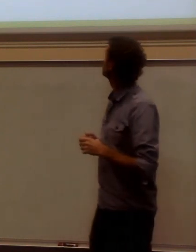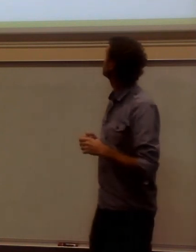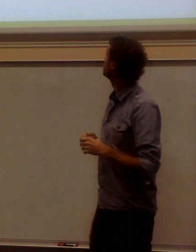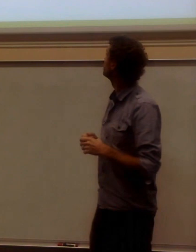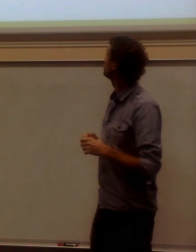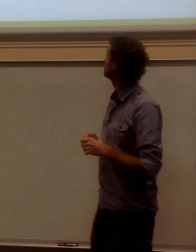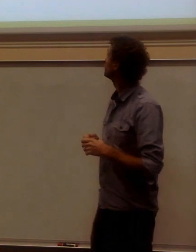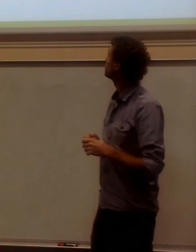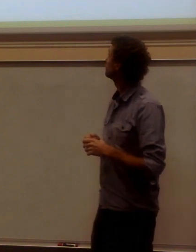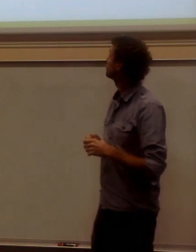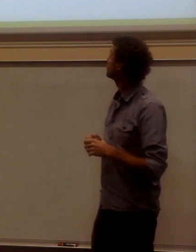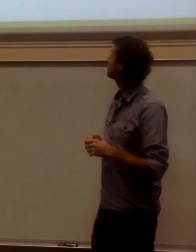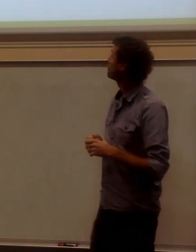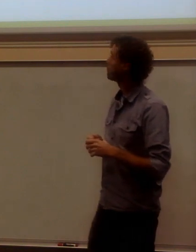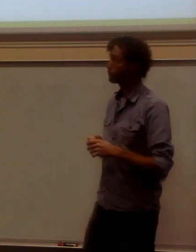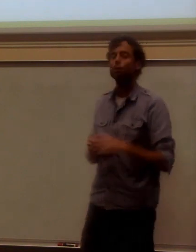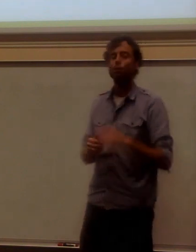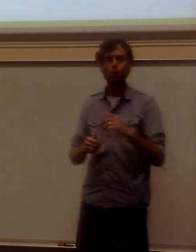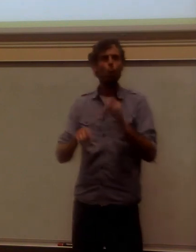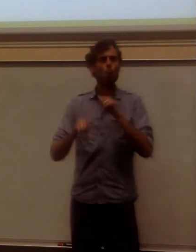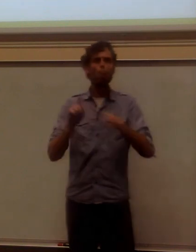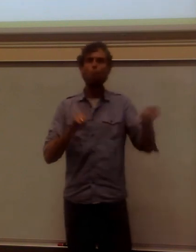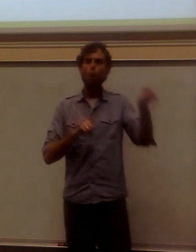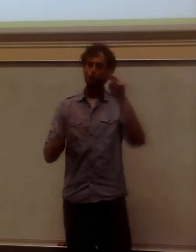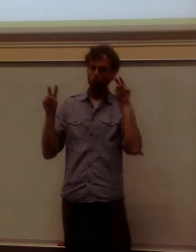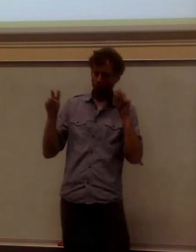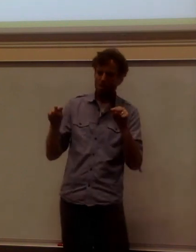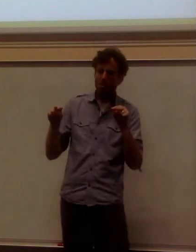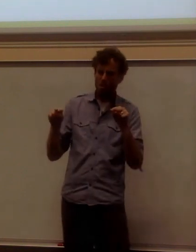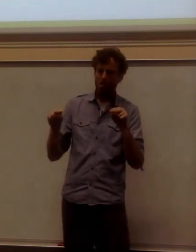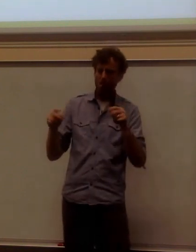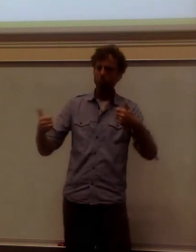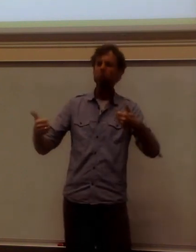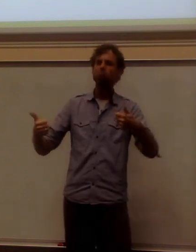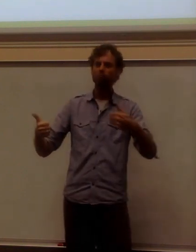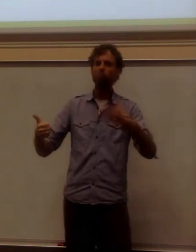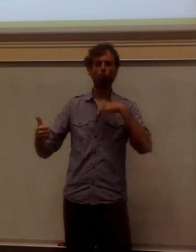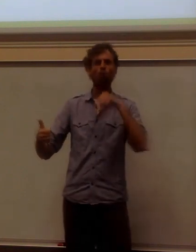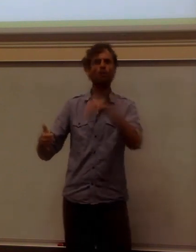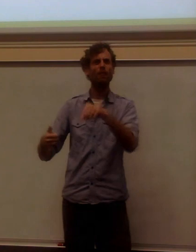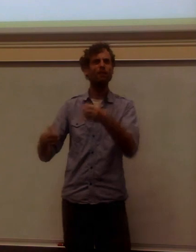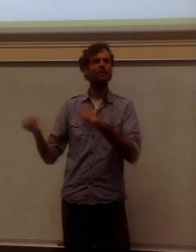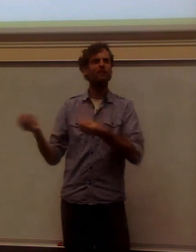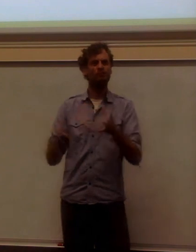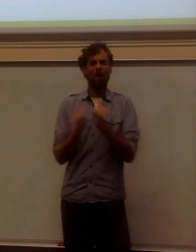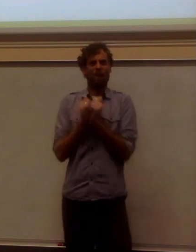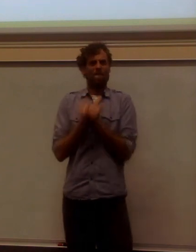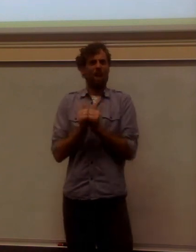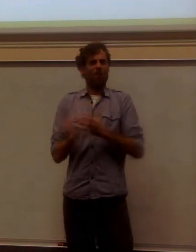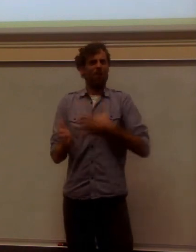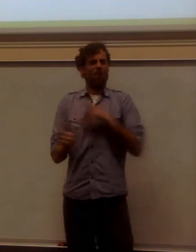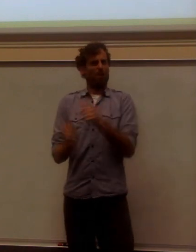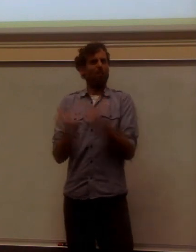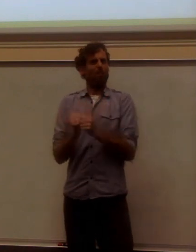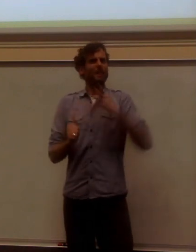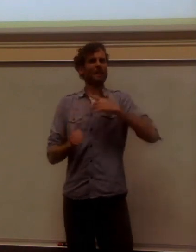generally it was fairly smooth and most people managed to download the necessary software and make a call through the Insign service. And when we asked these deaf